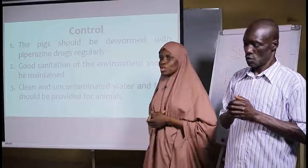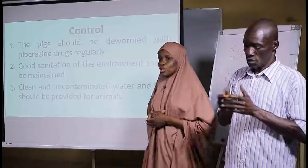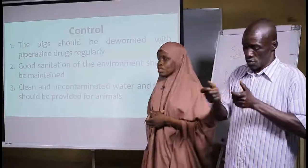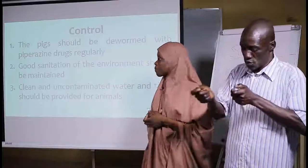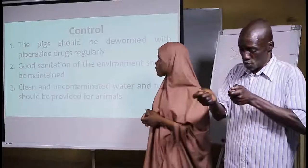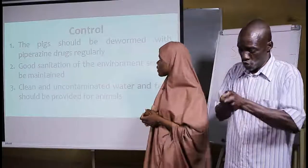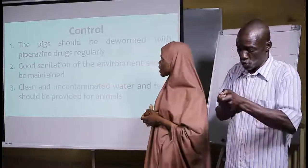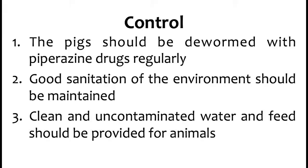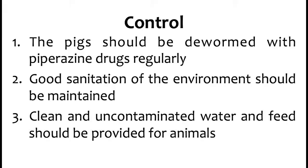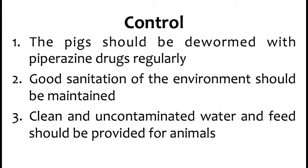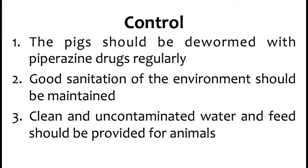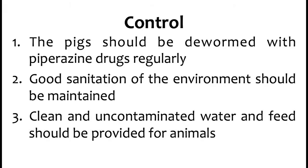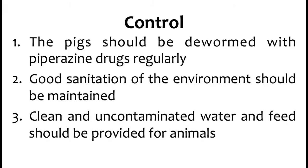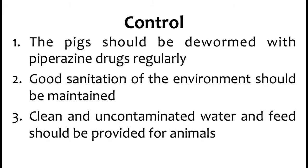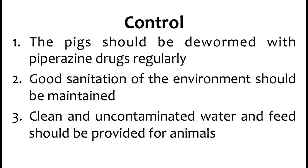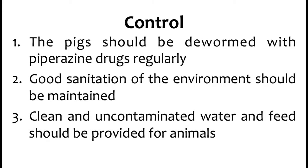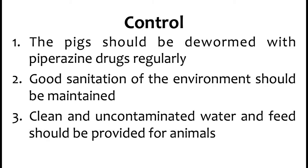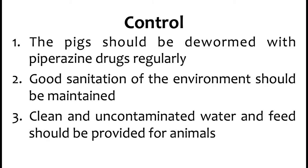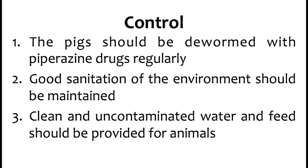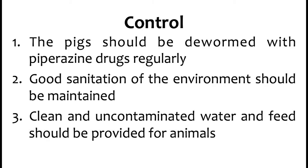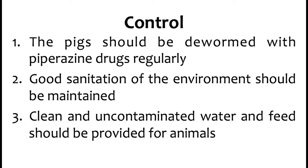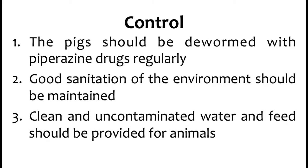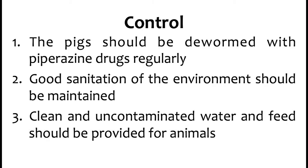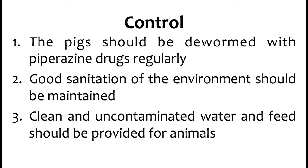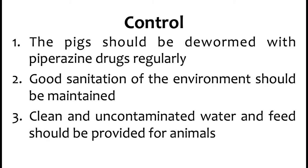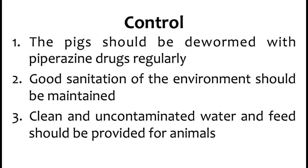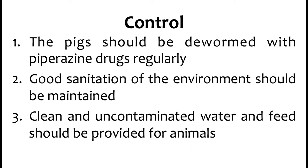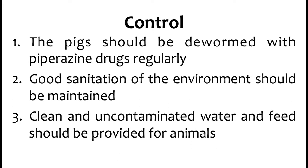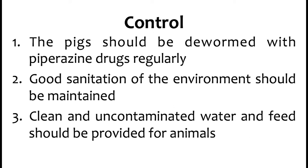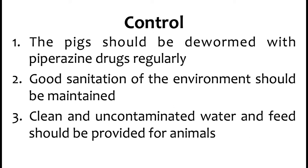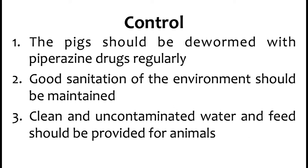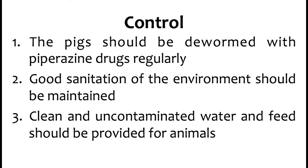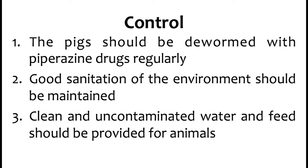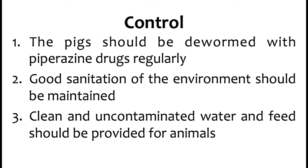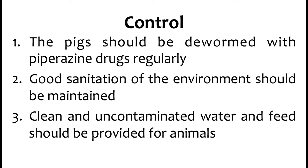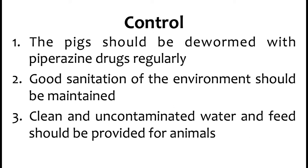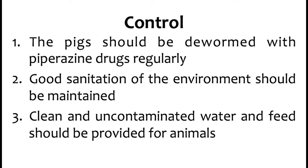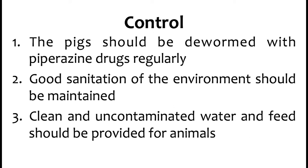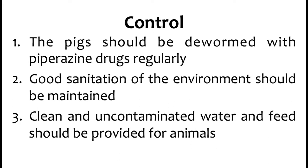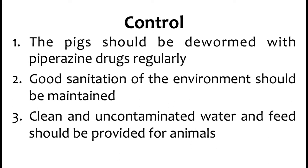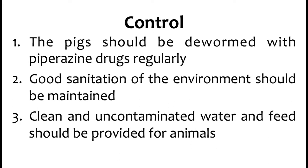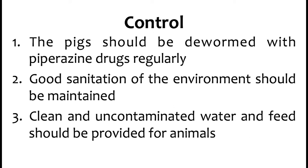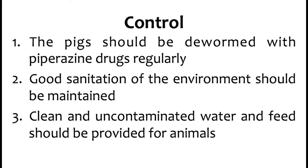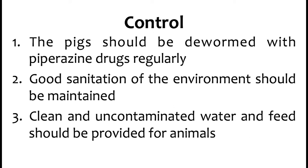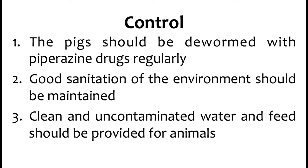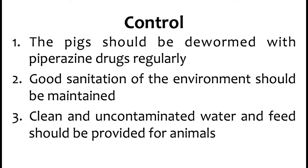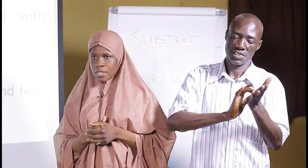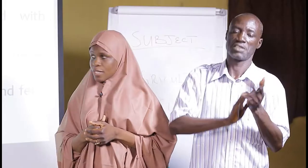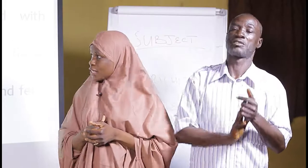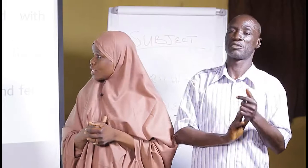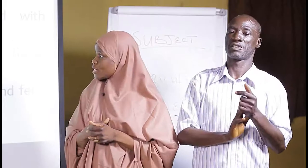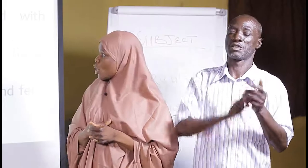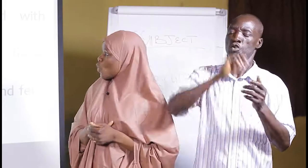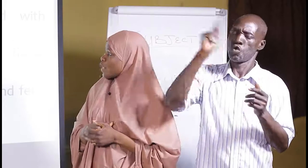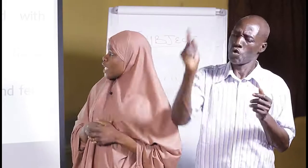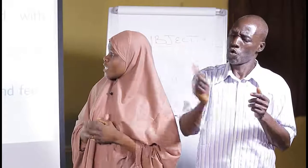Control measures. Number one, the pig should be dewormed with piperazine drugs regularly.